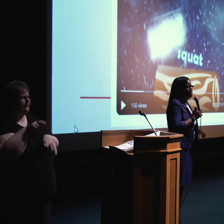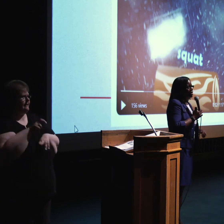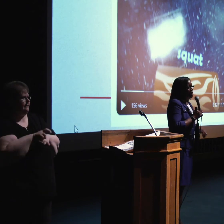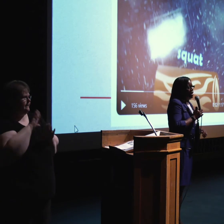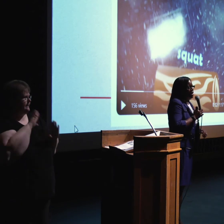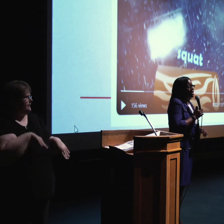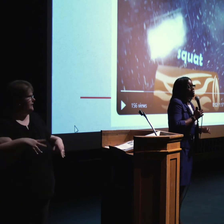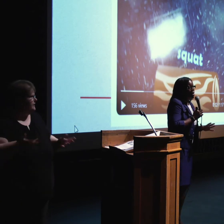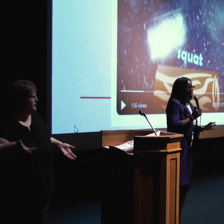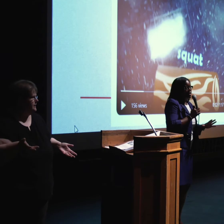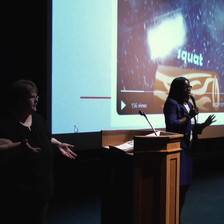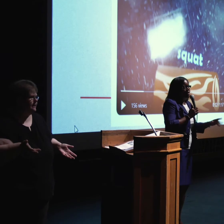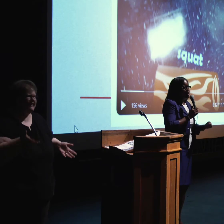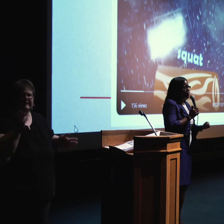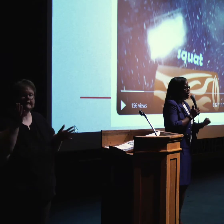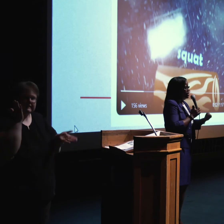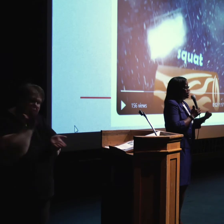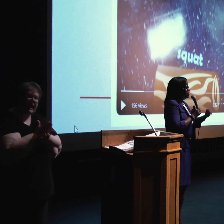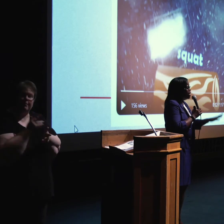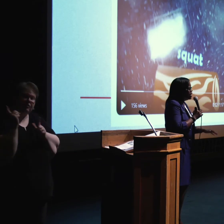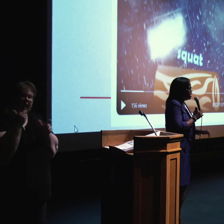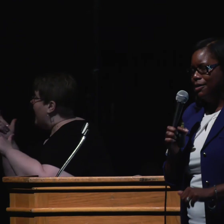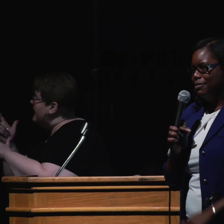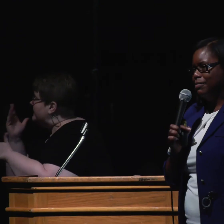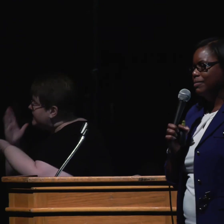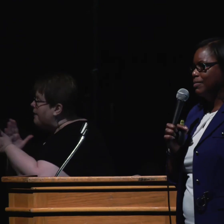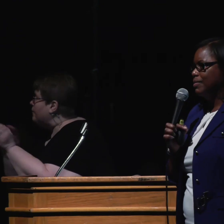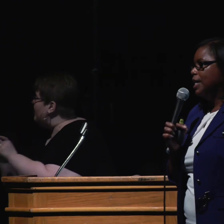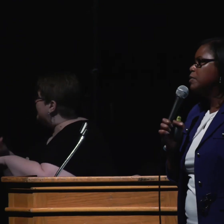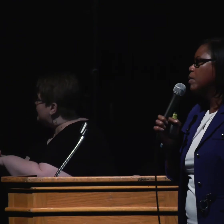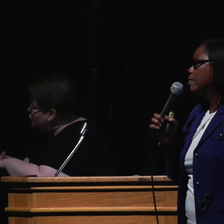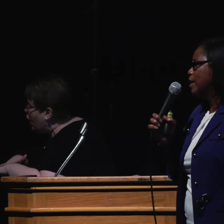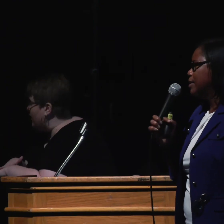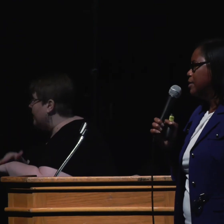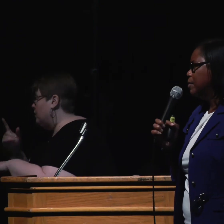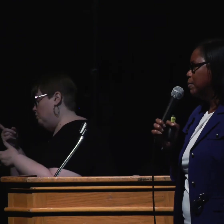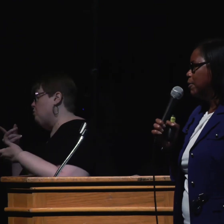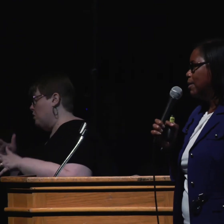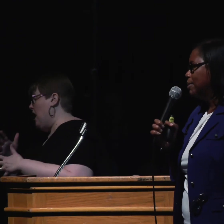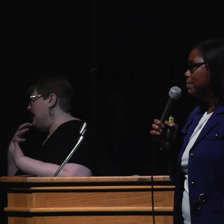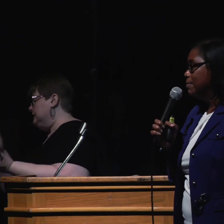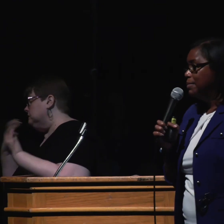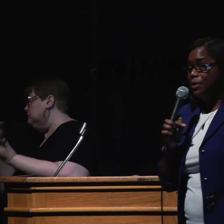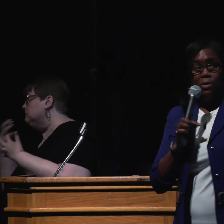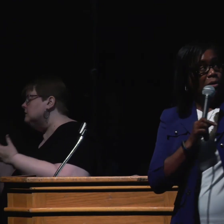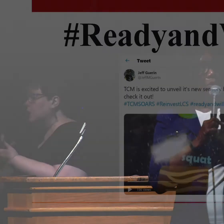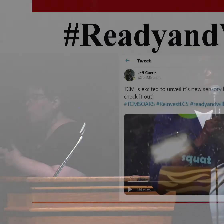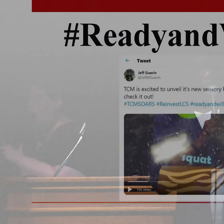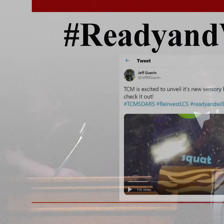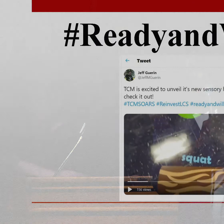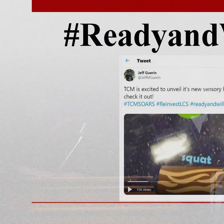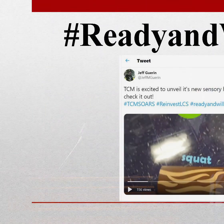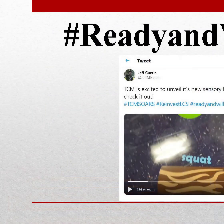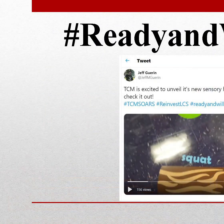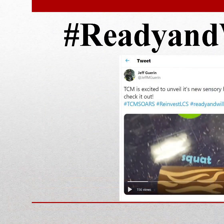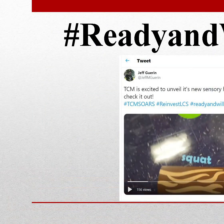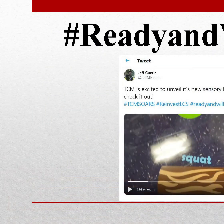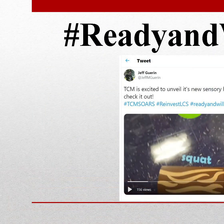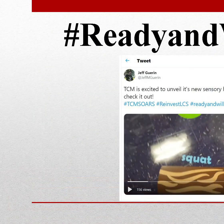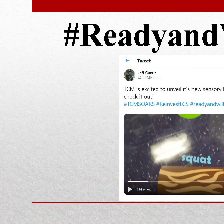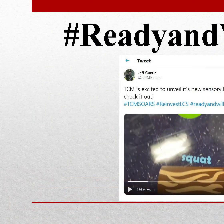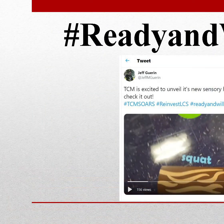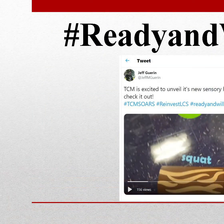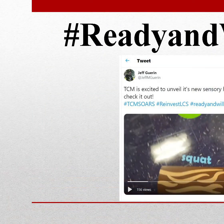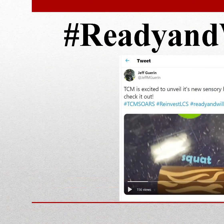still. Stop running, stop moving, slow down. That's one way to deal with the problem. Or we could do what